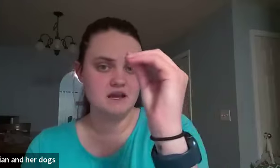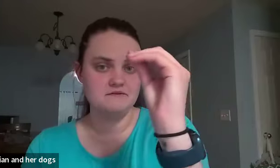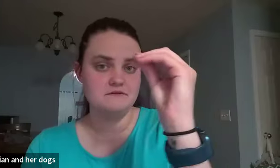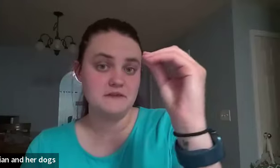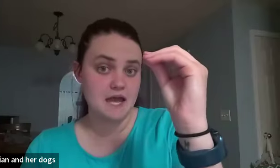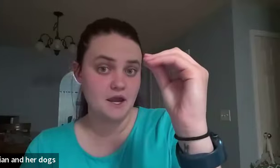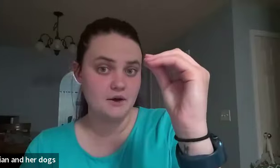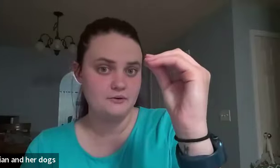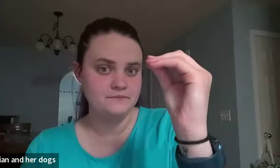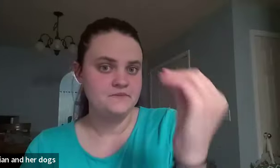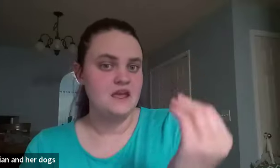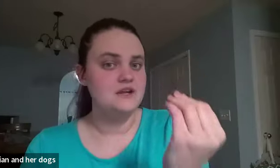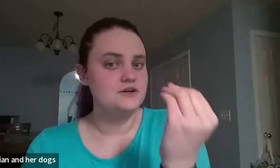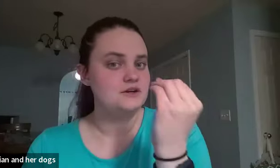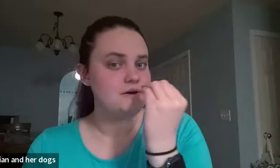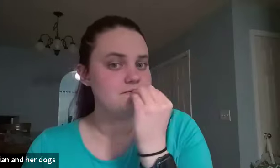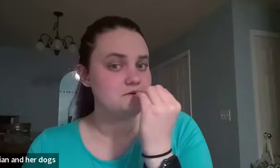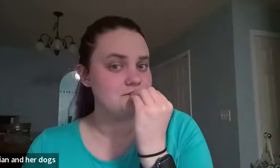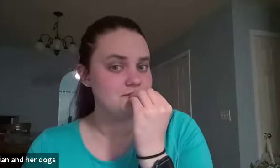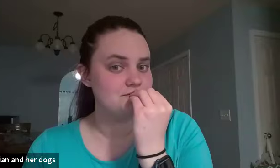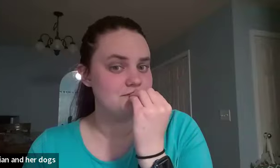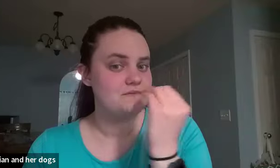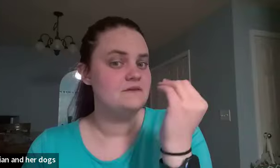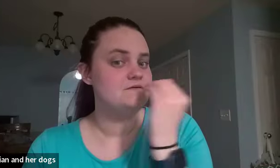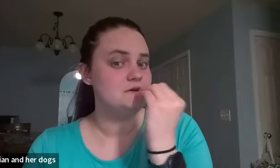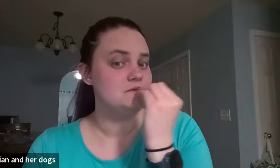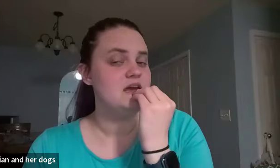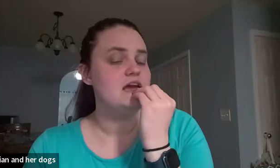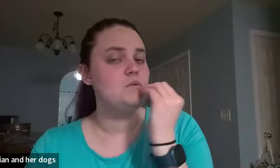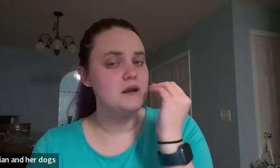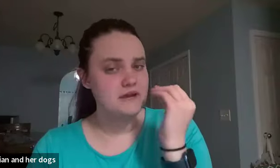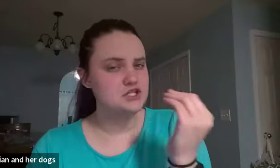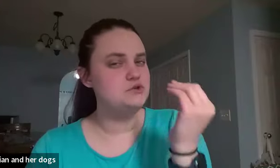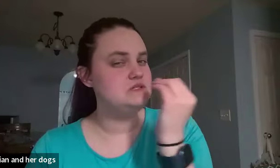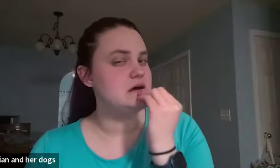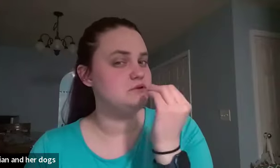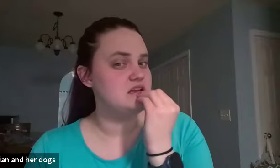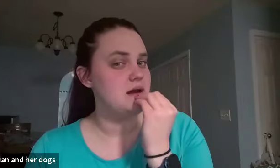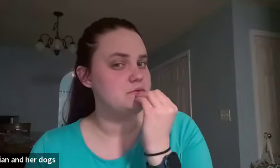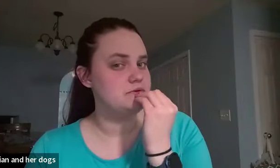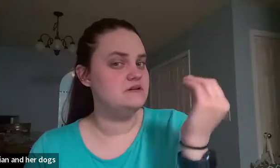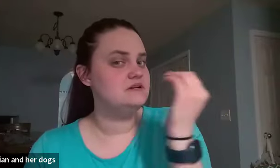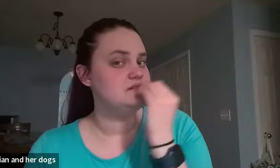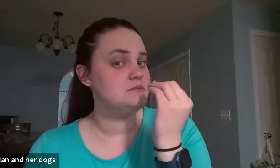gonna be kind of a flat O, and you're gonna go food, food. And you want to make sure you double tap,